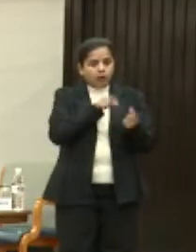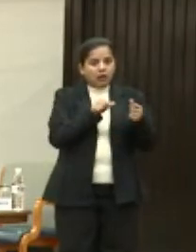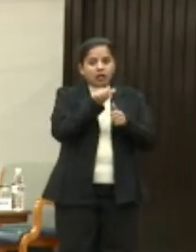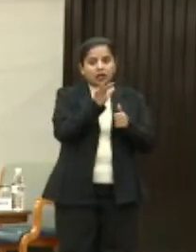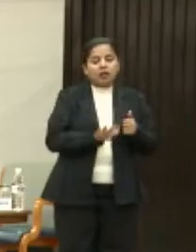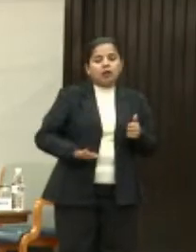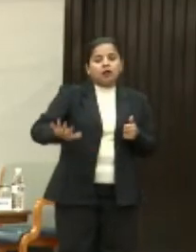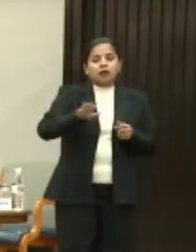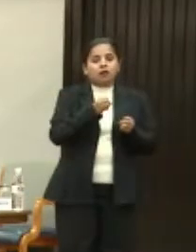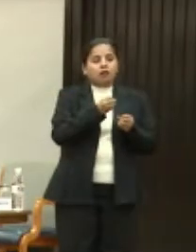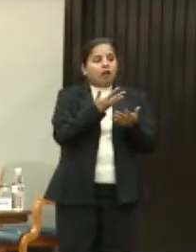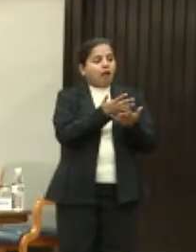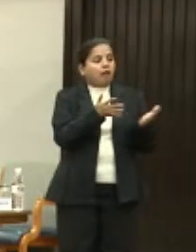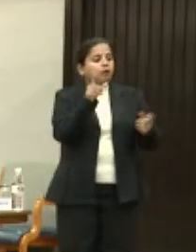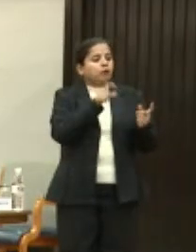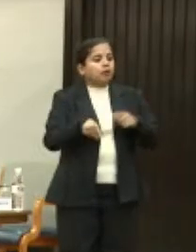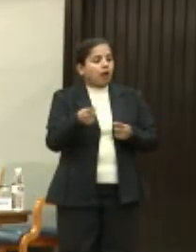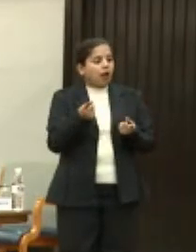Asiatic power.